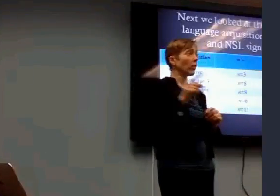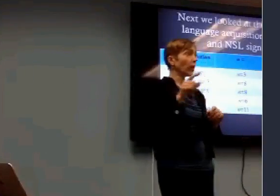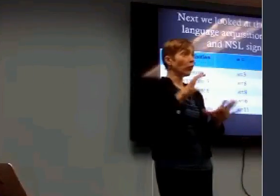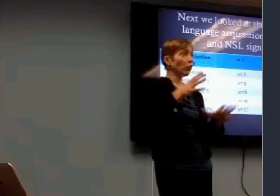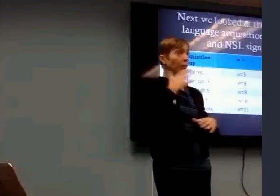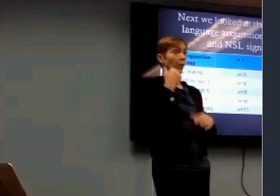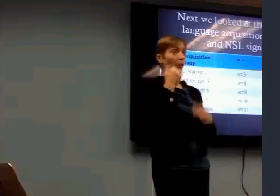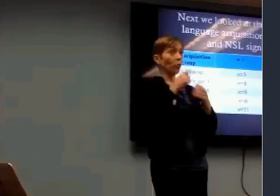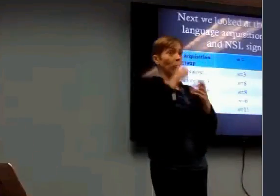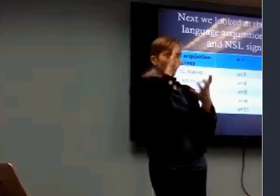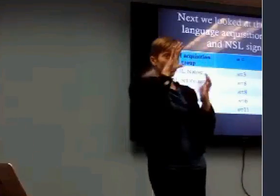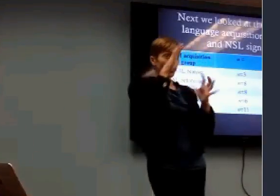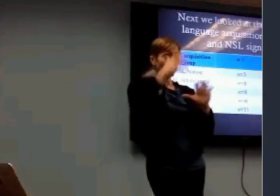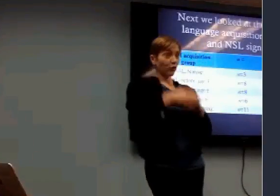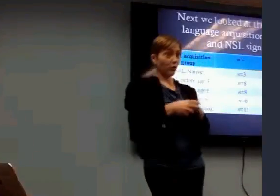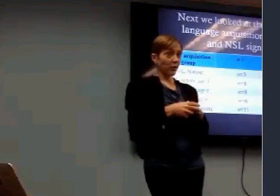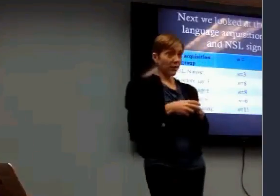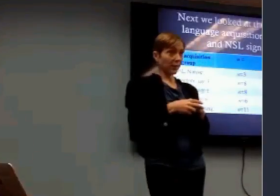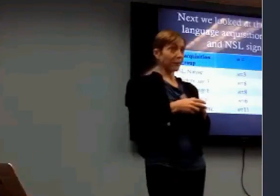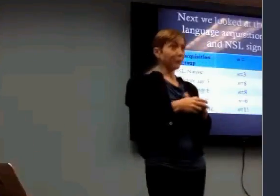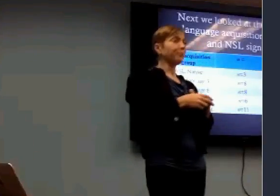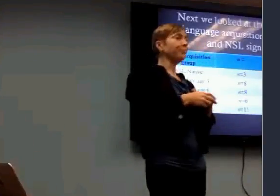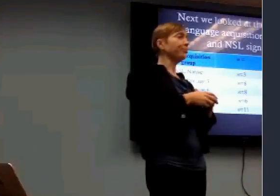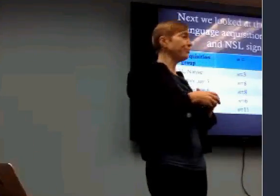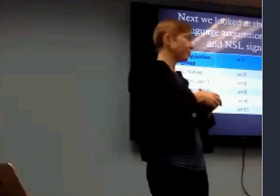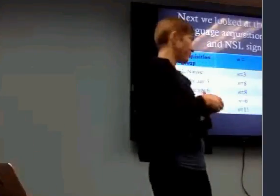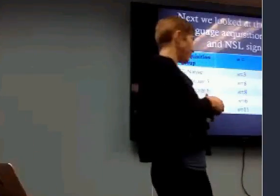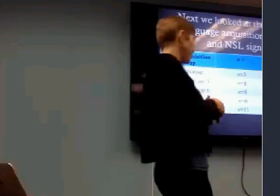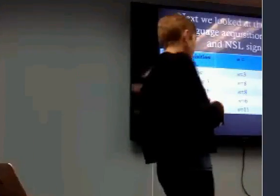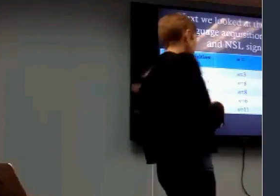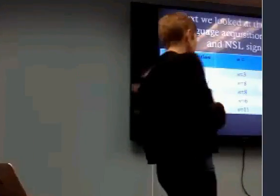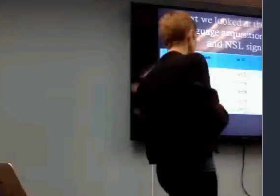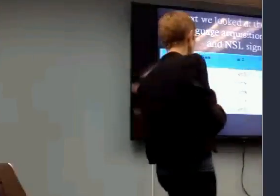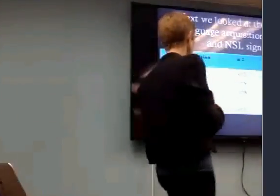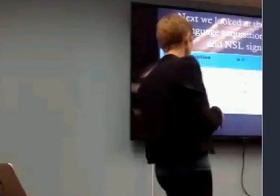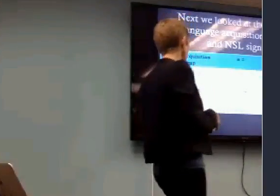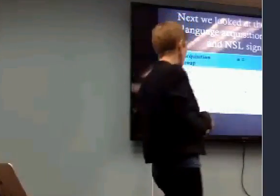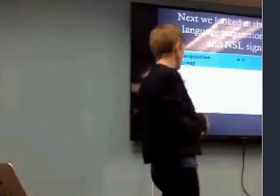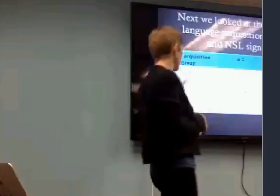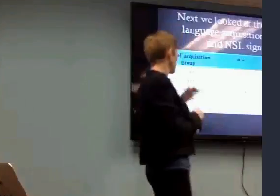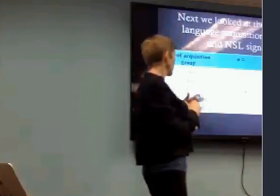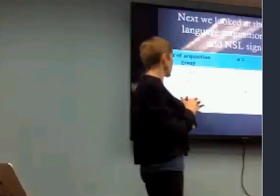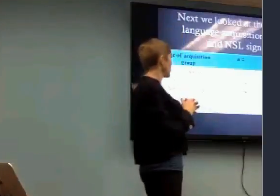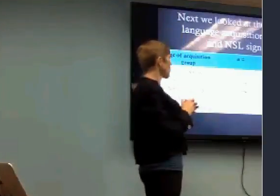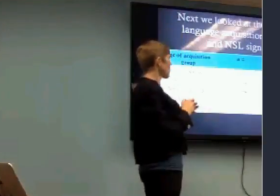old they were when they acquired language, and does that affect their mental rotation ability?